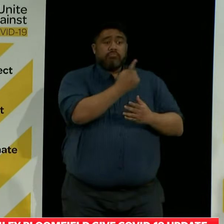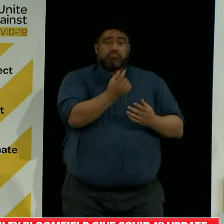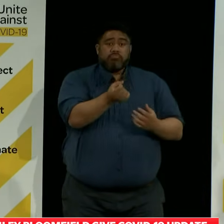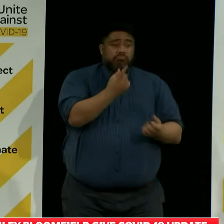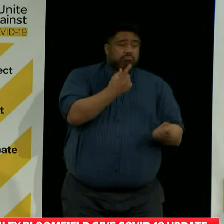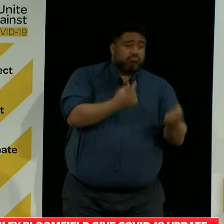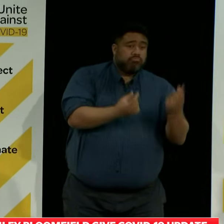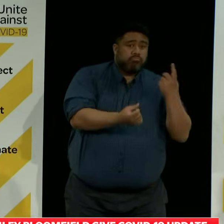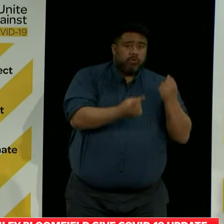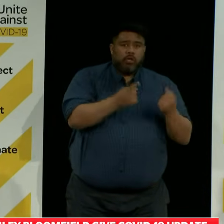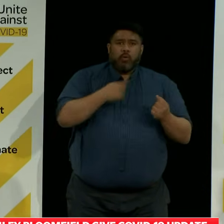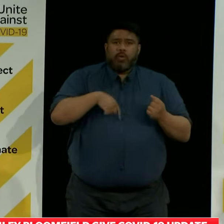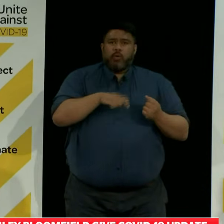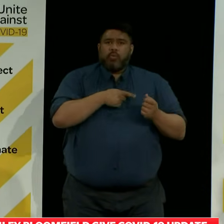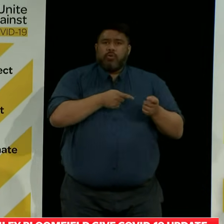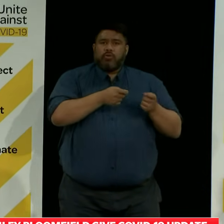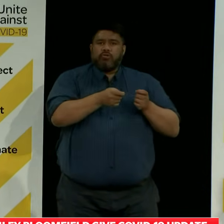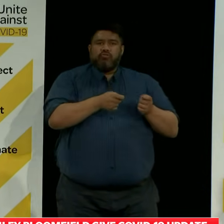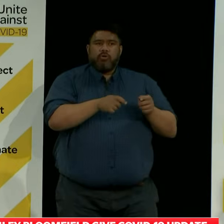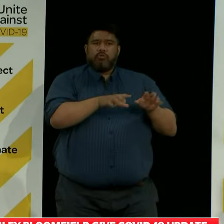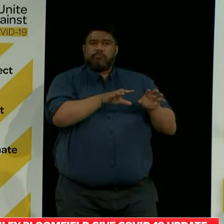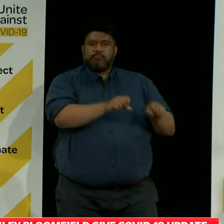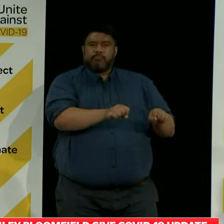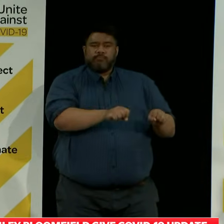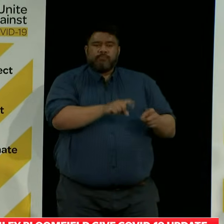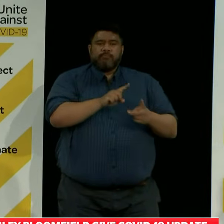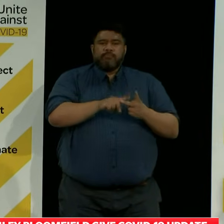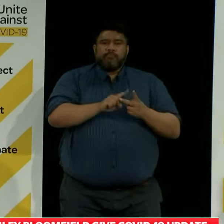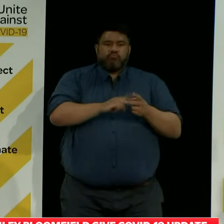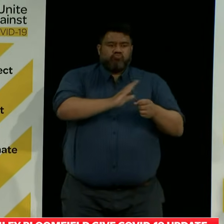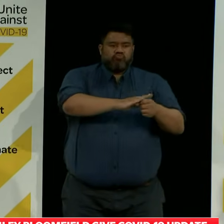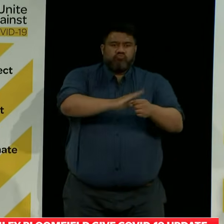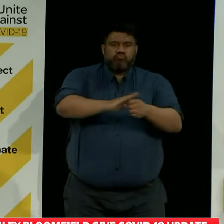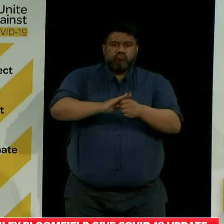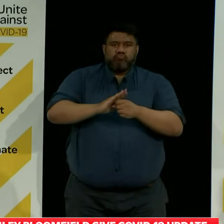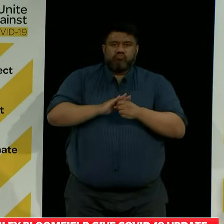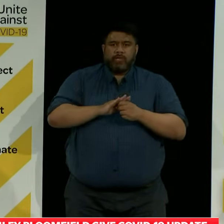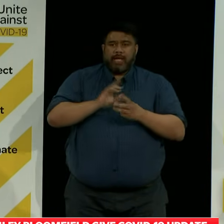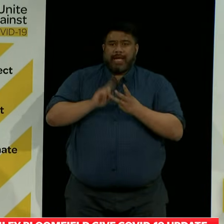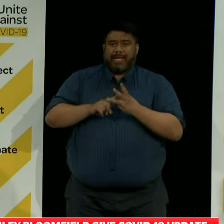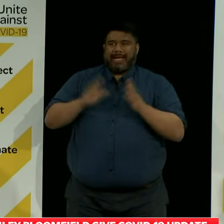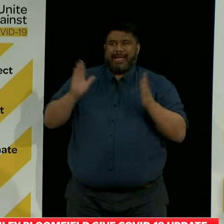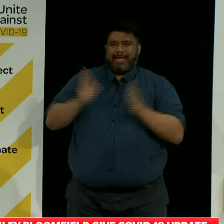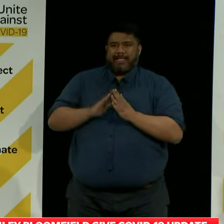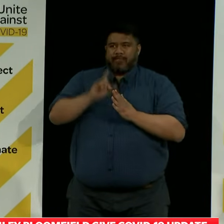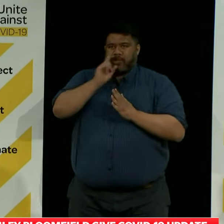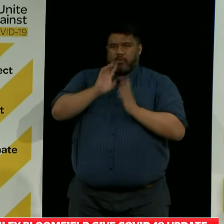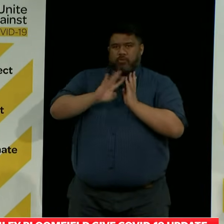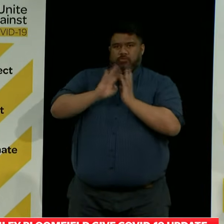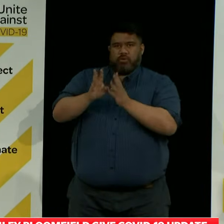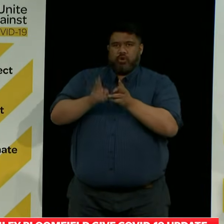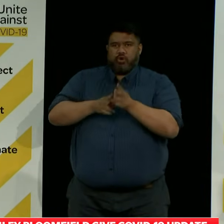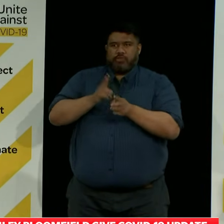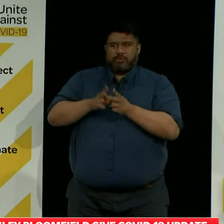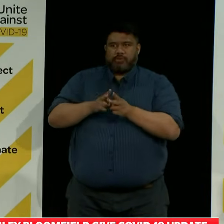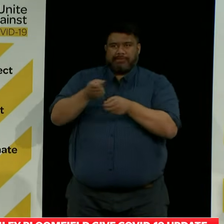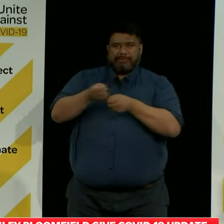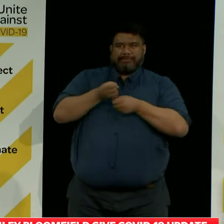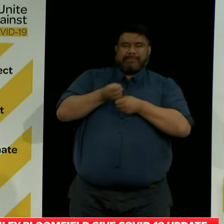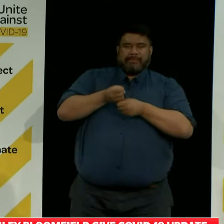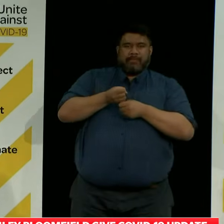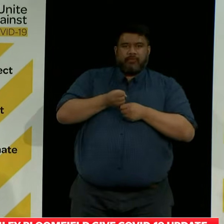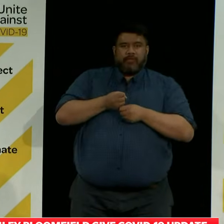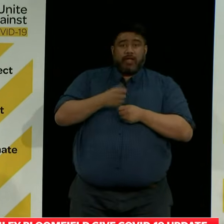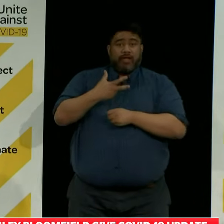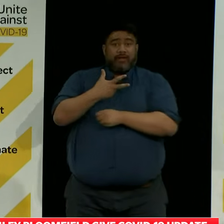to control the virus, stamp out cases and prevent hospitalisations. But with vaccines, we have more